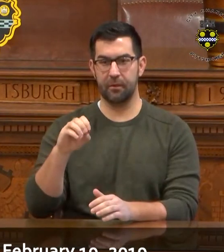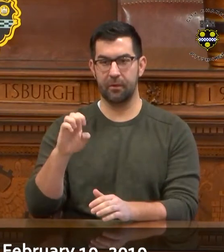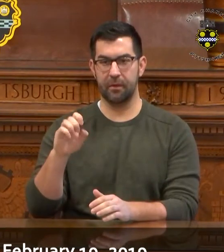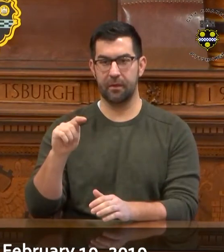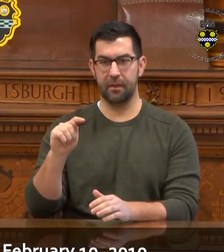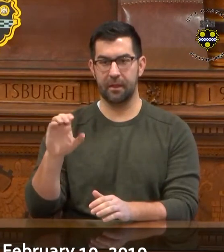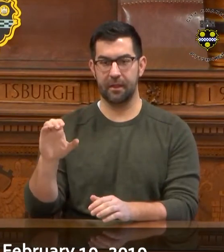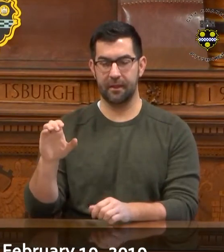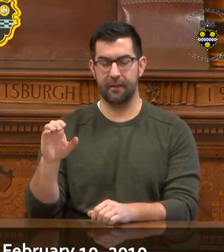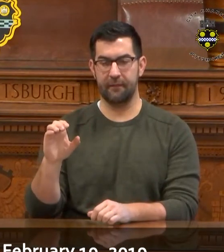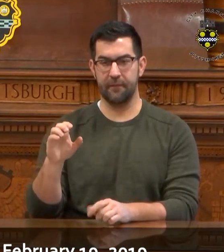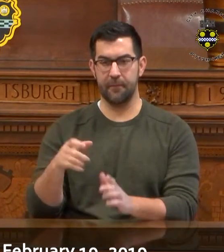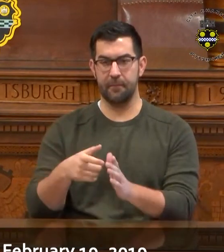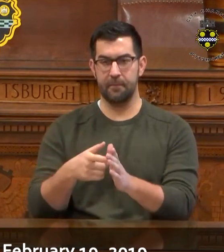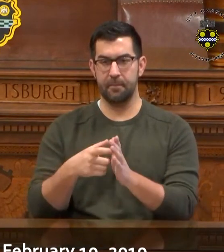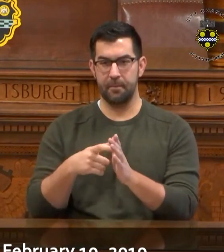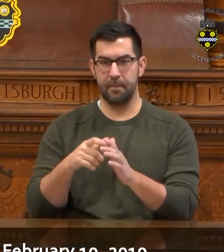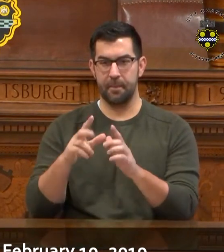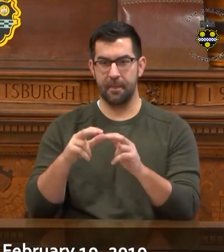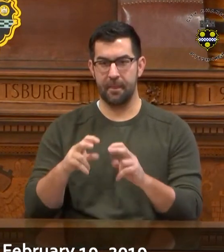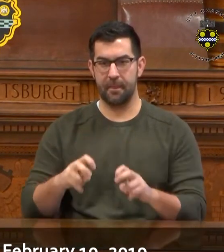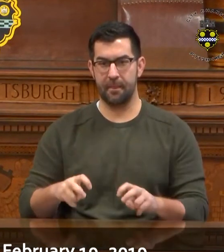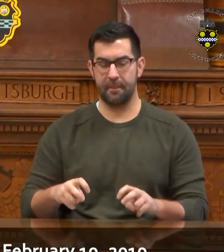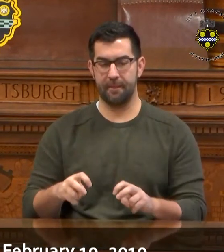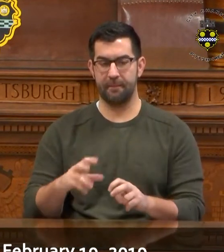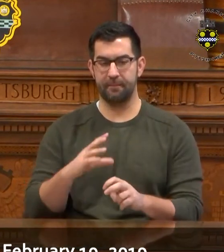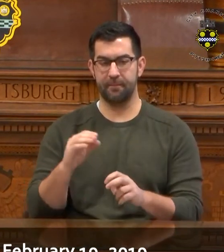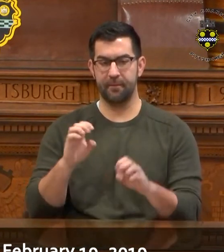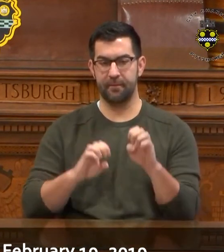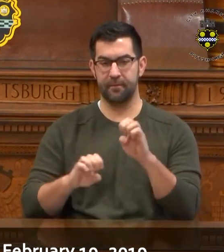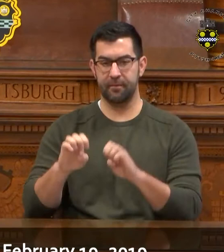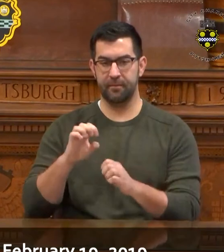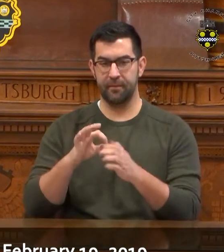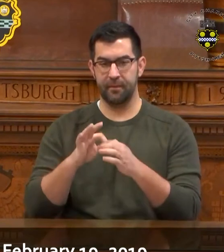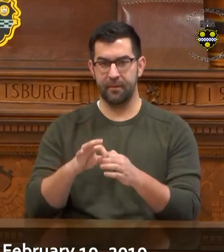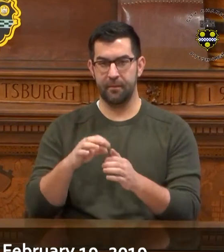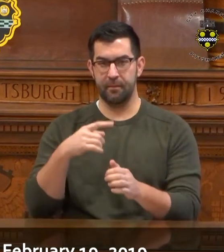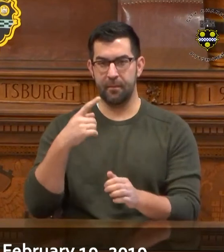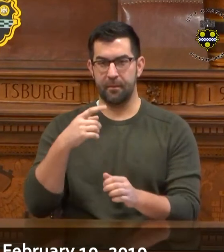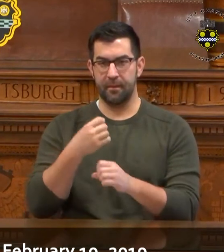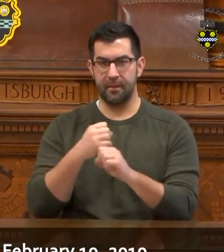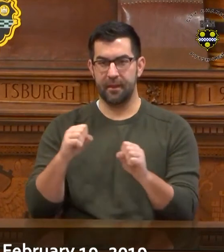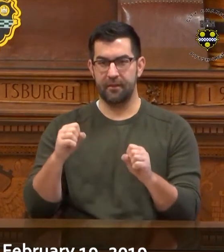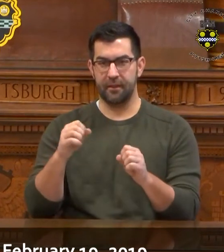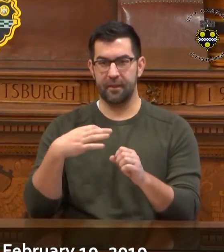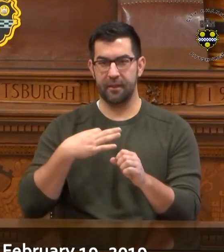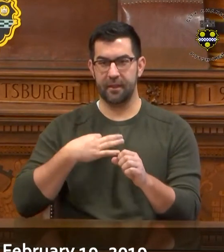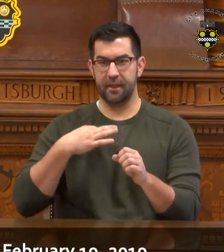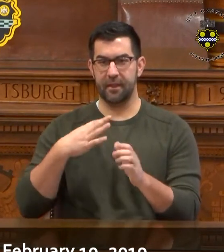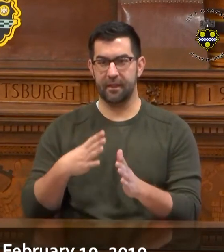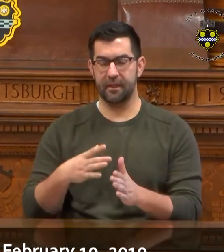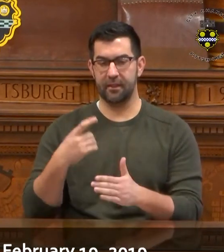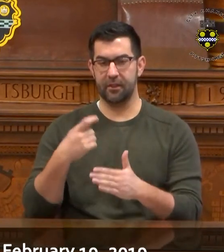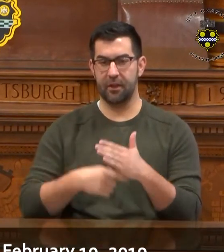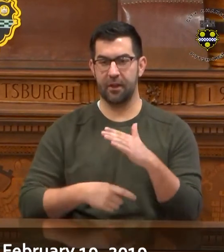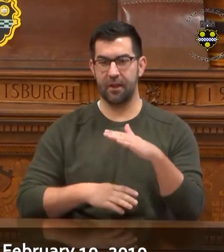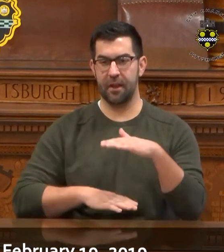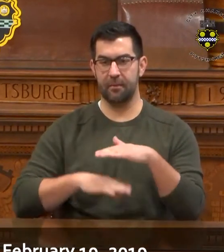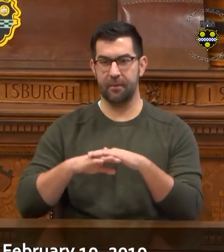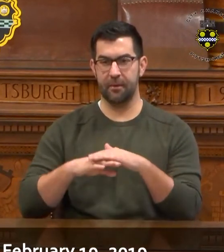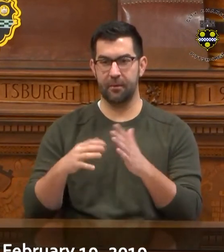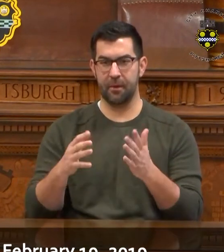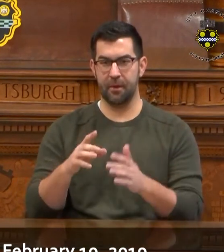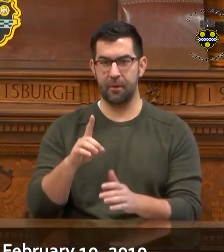MPOETC required assessment and evaluation of public safety candidates, cost not to exceed